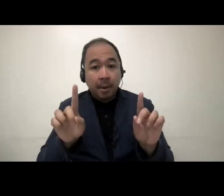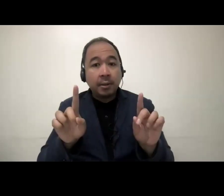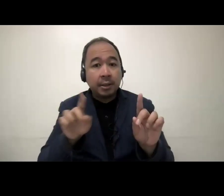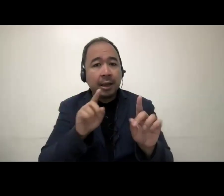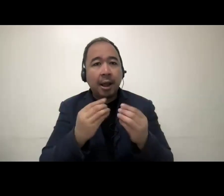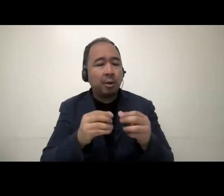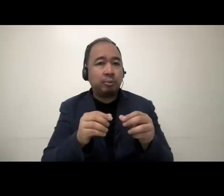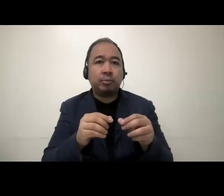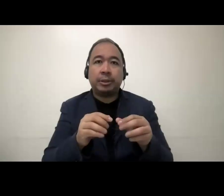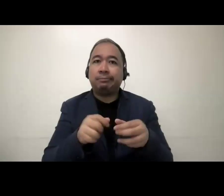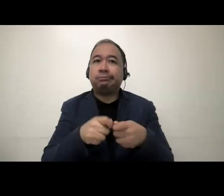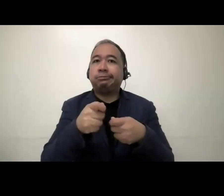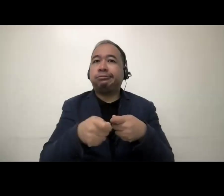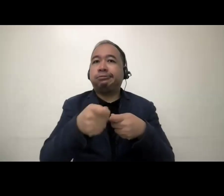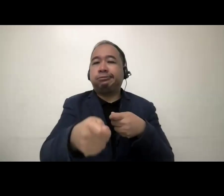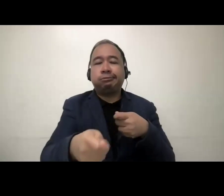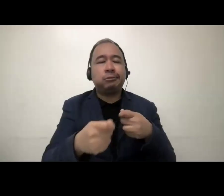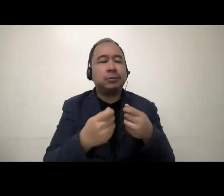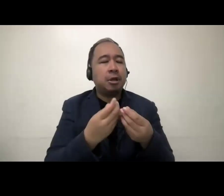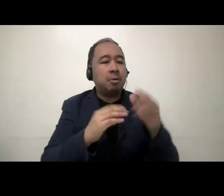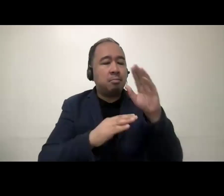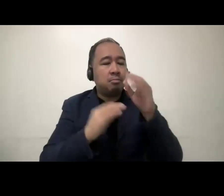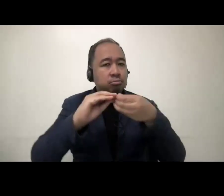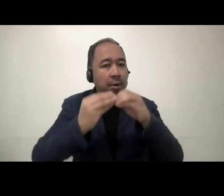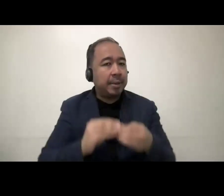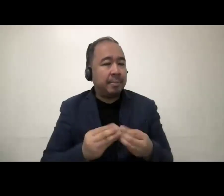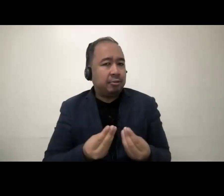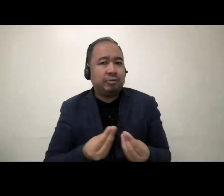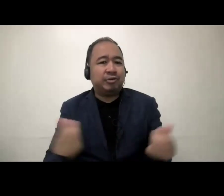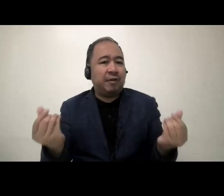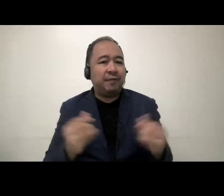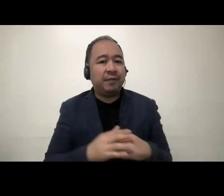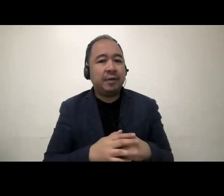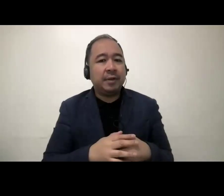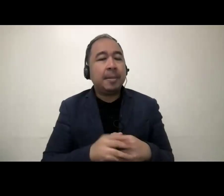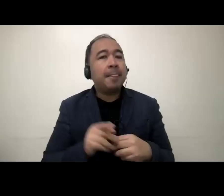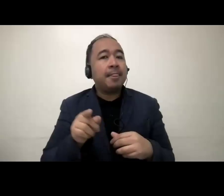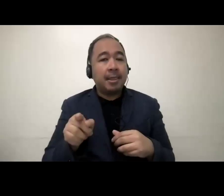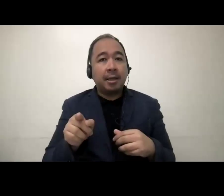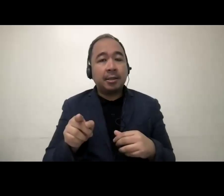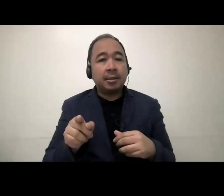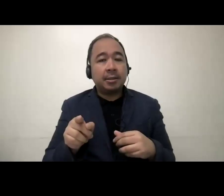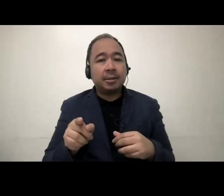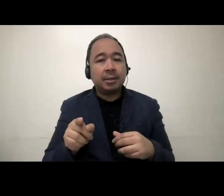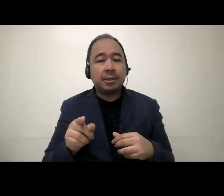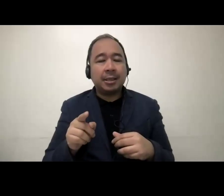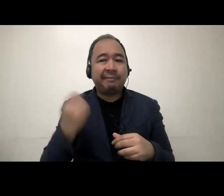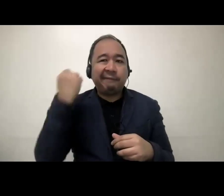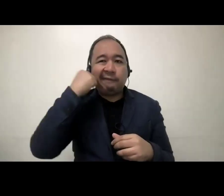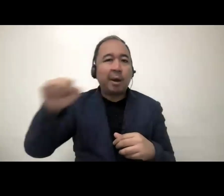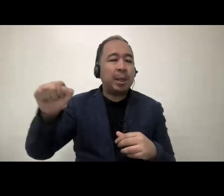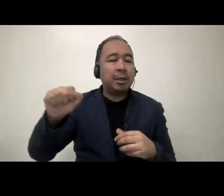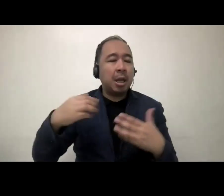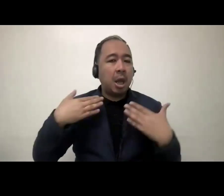and ineffective given the serious human rights violation involved,